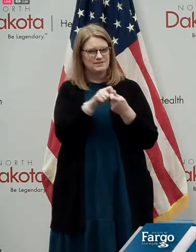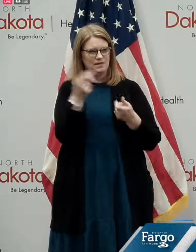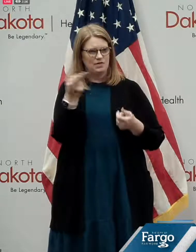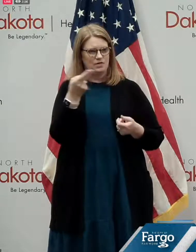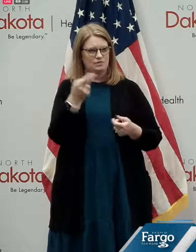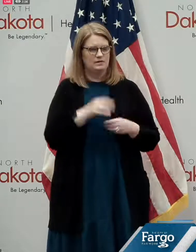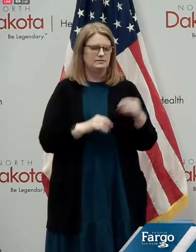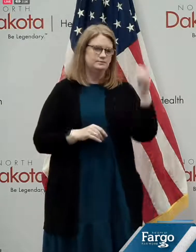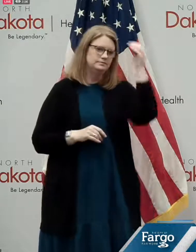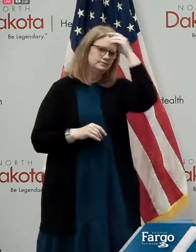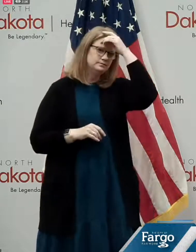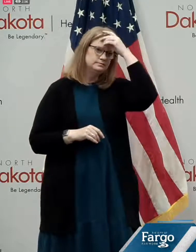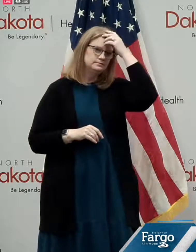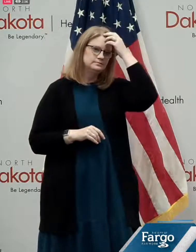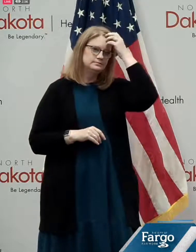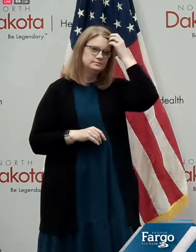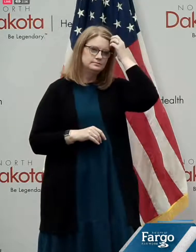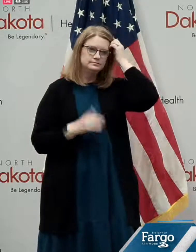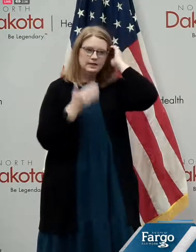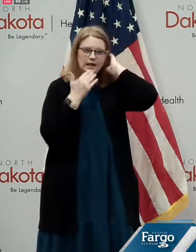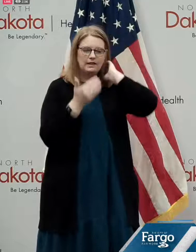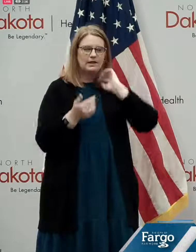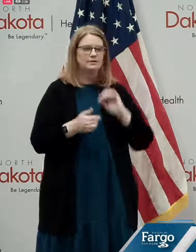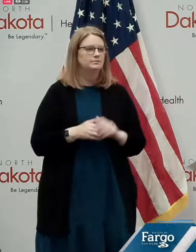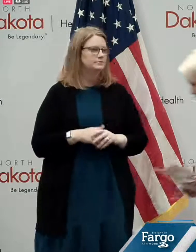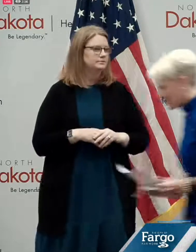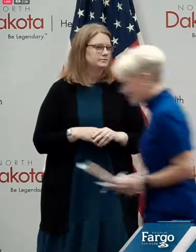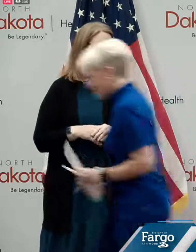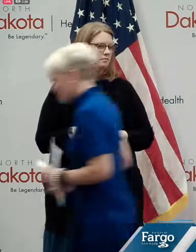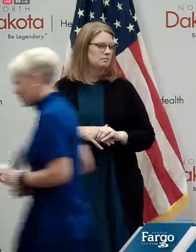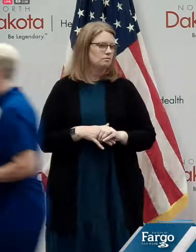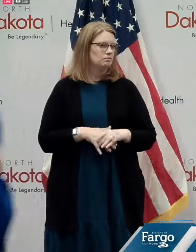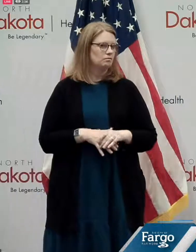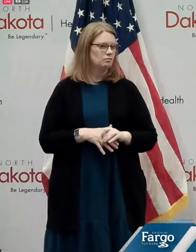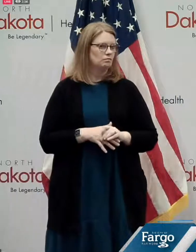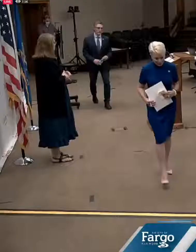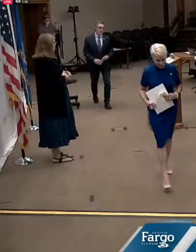Thursday. Thank you.